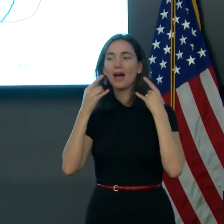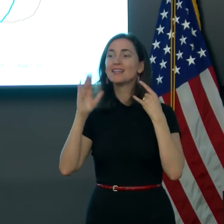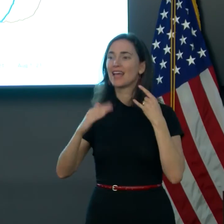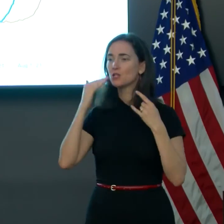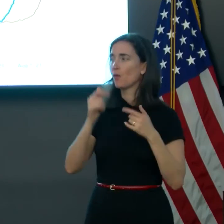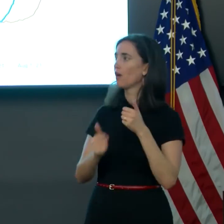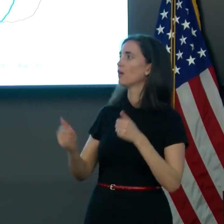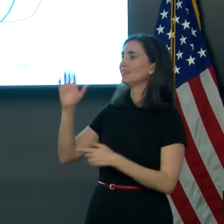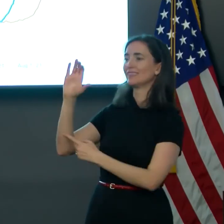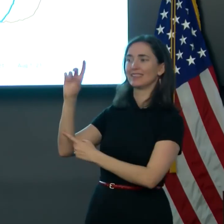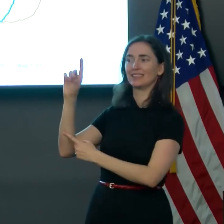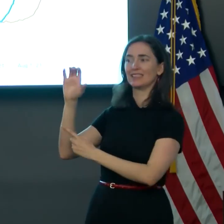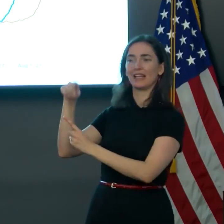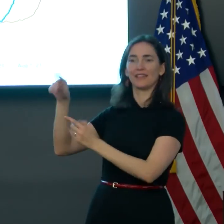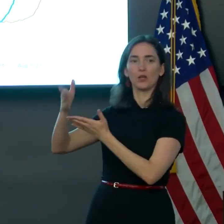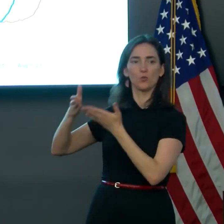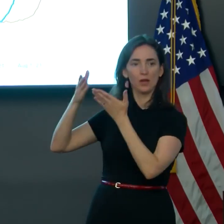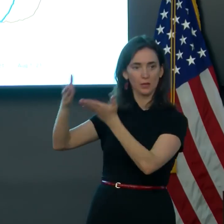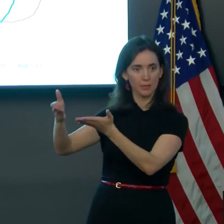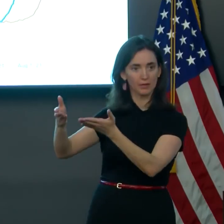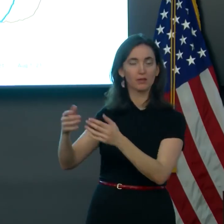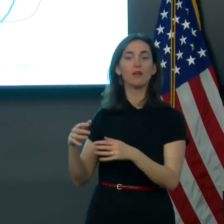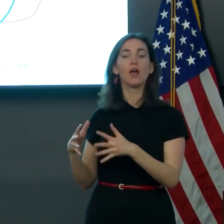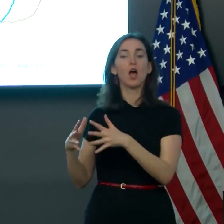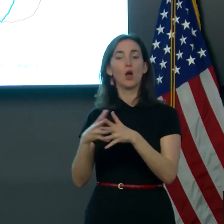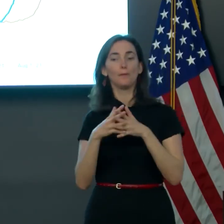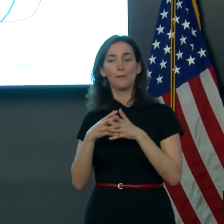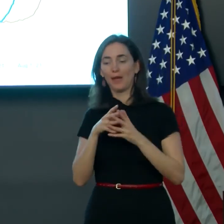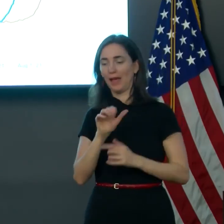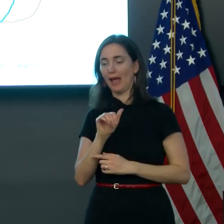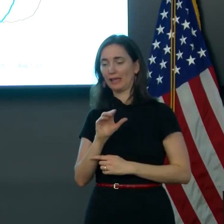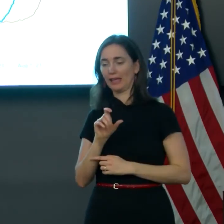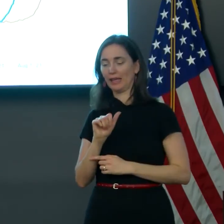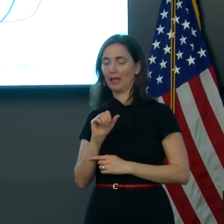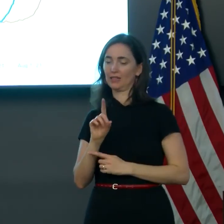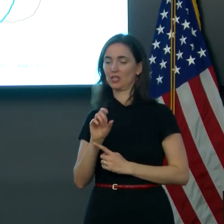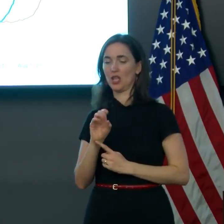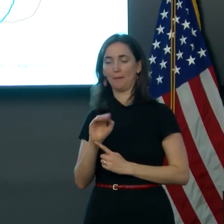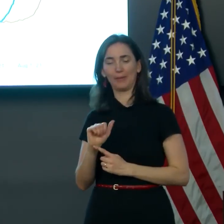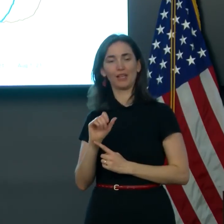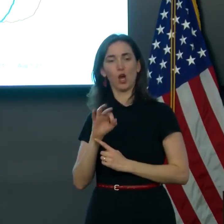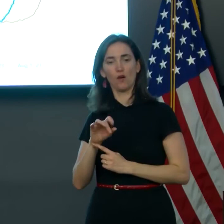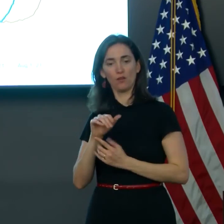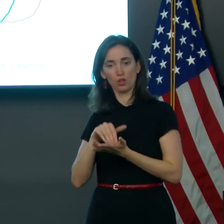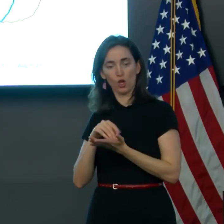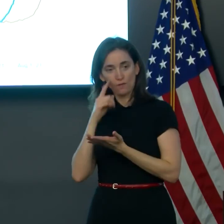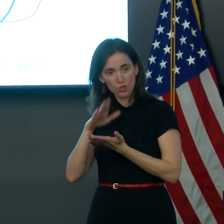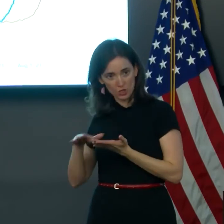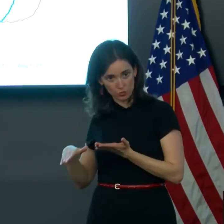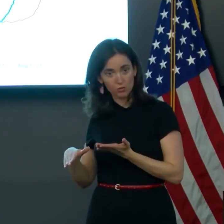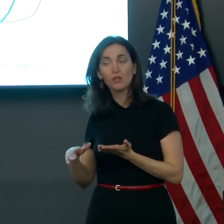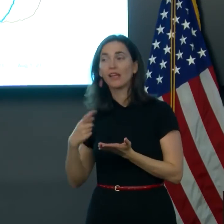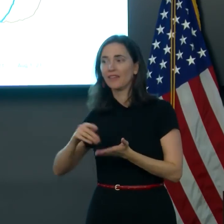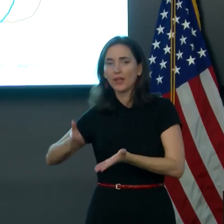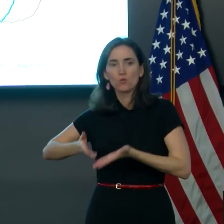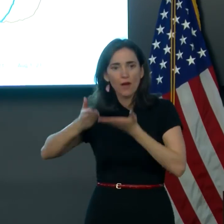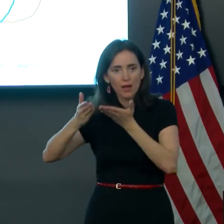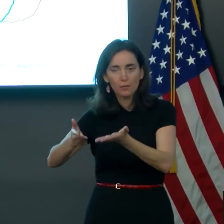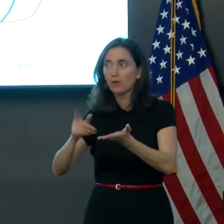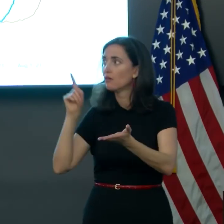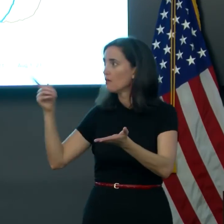CDC recommendation. That's why it's an American Academy of Pediatrics recommendation. And it's